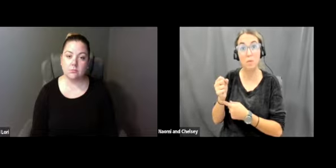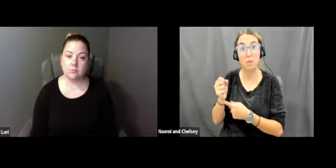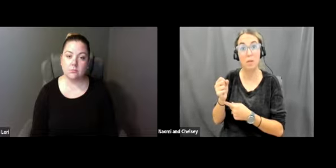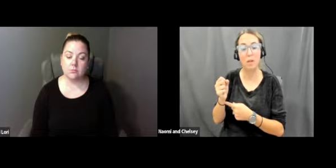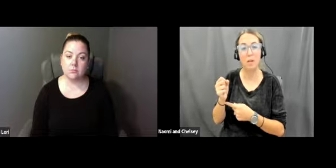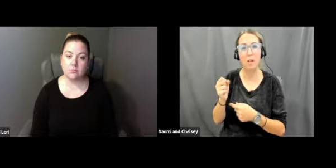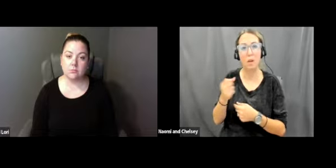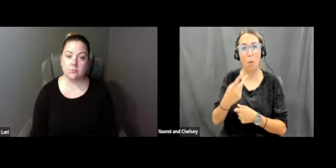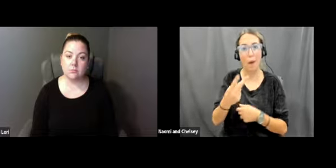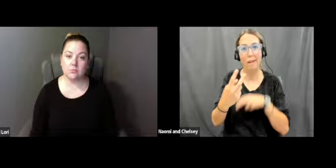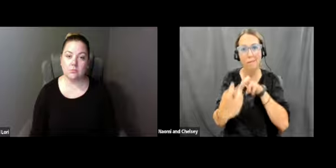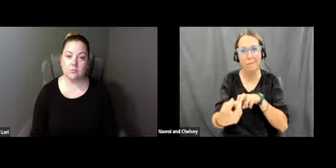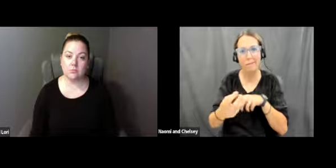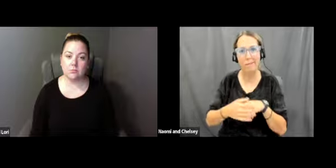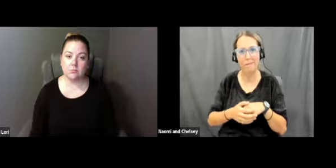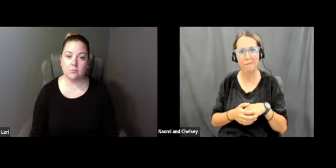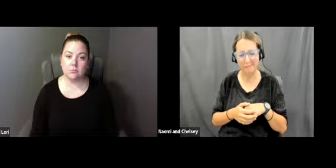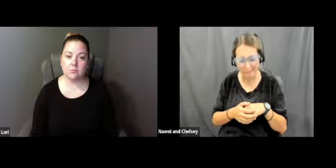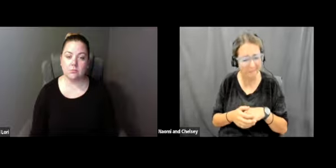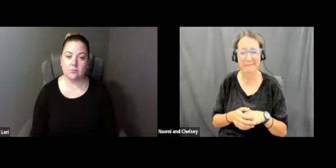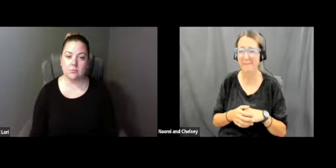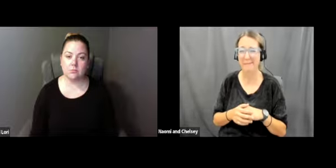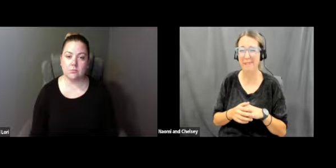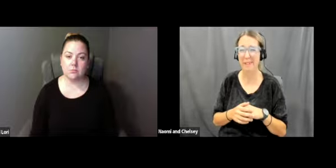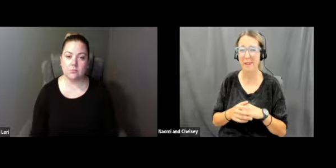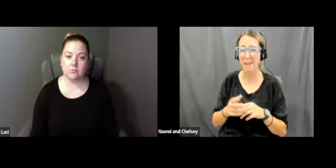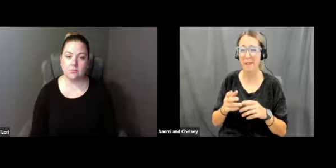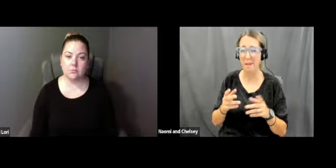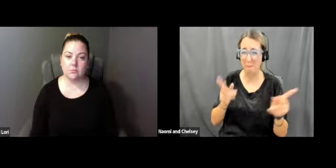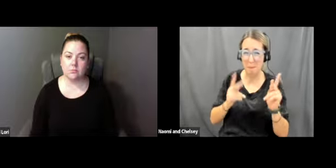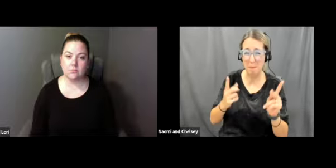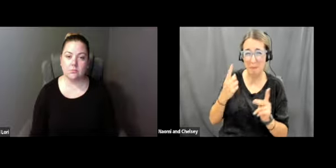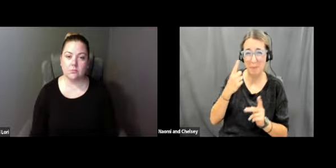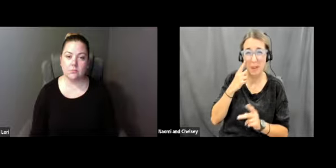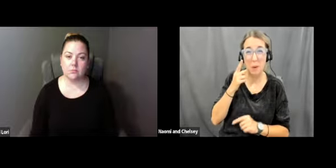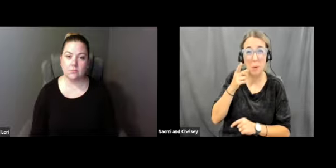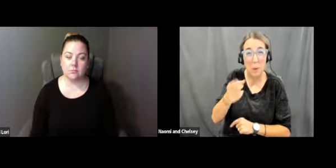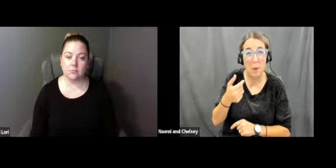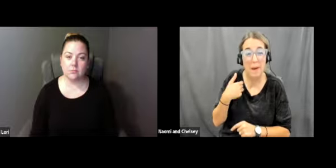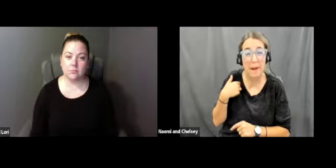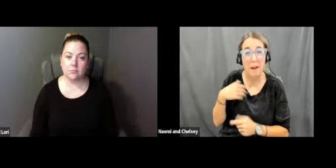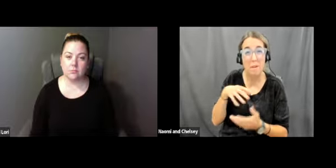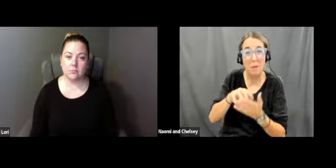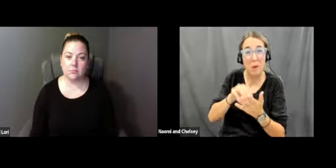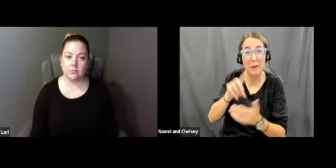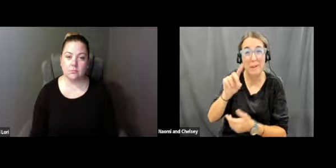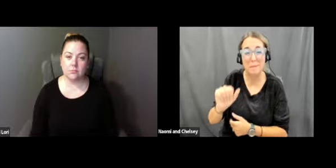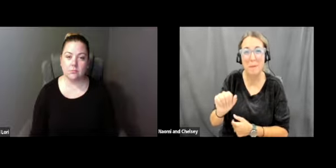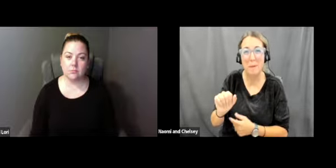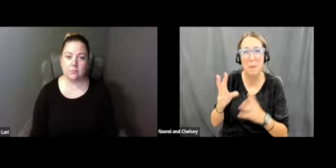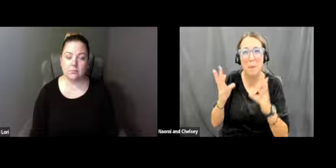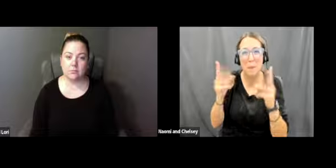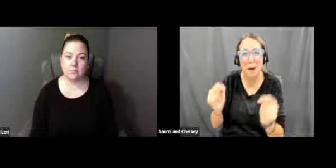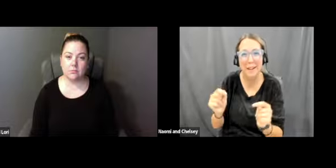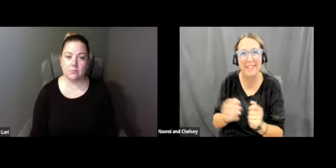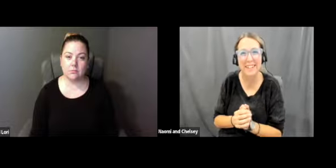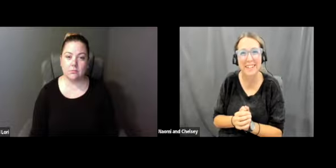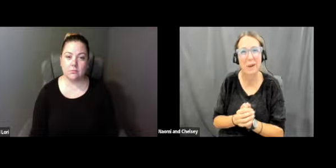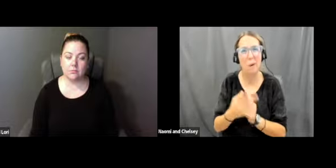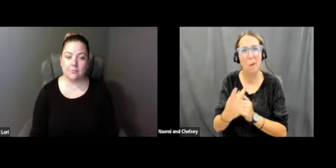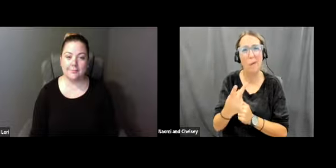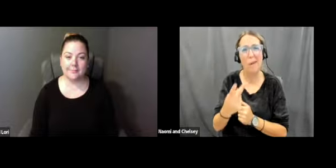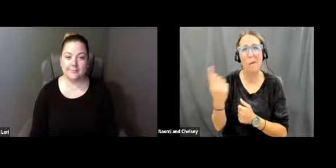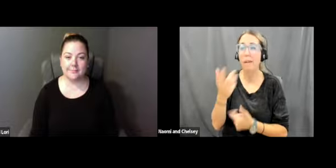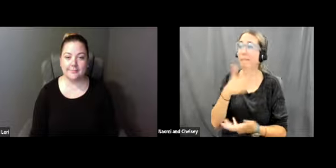think that Lori had a learning disability, because I mean, you and I spent time together all the time, and, like, you were one of the smartest people I